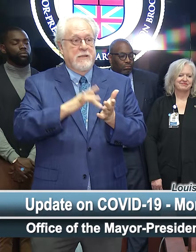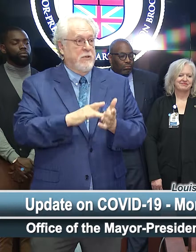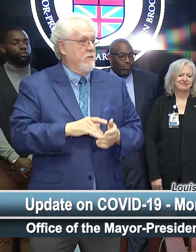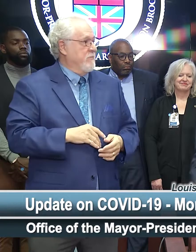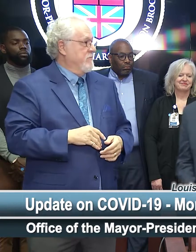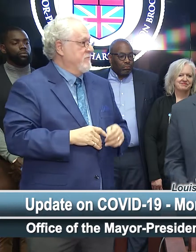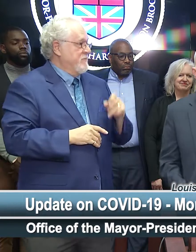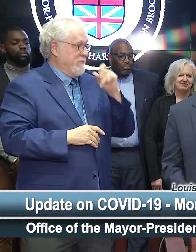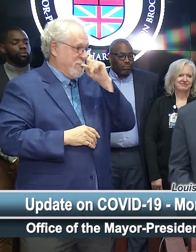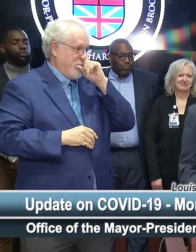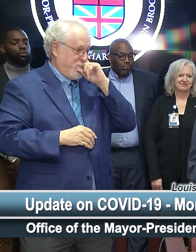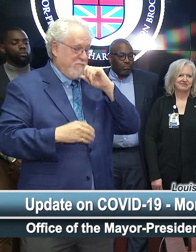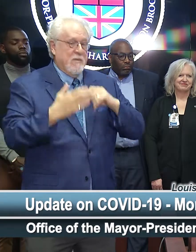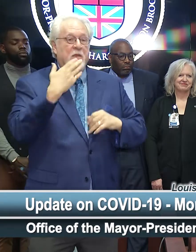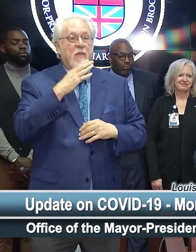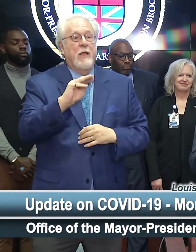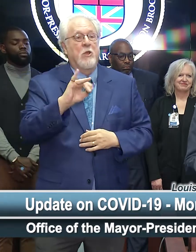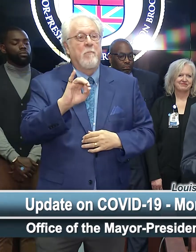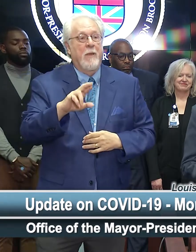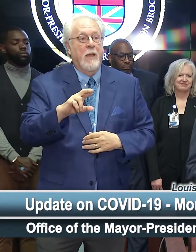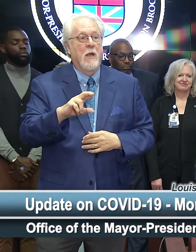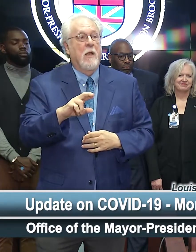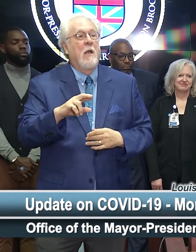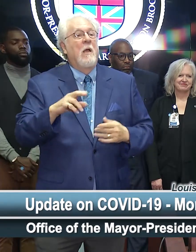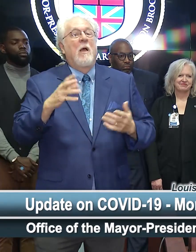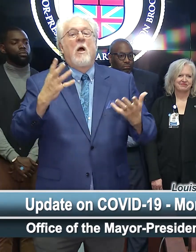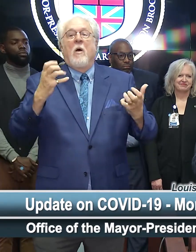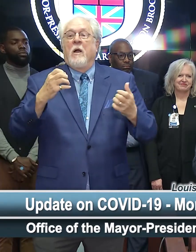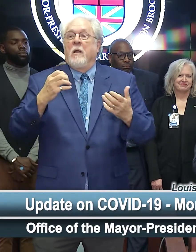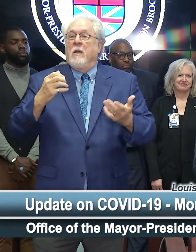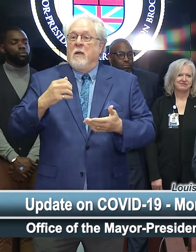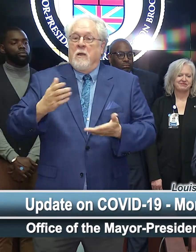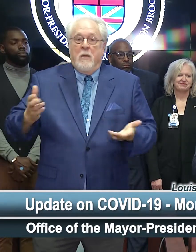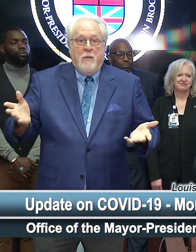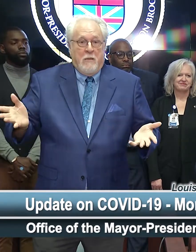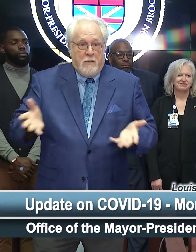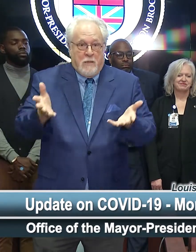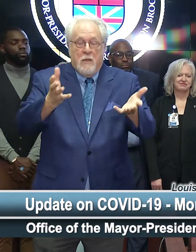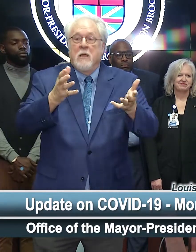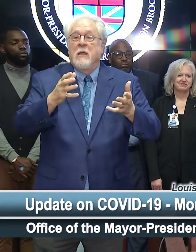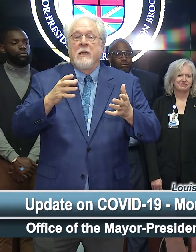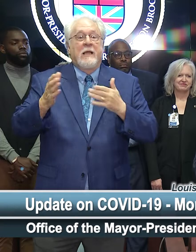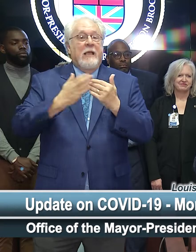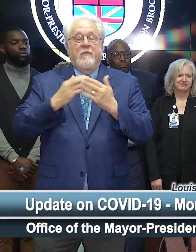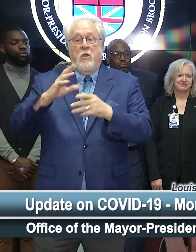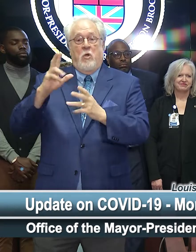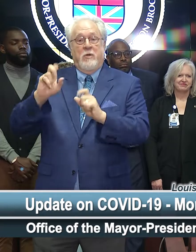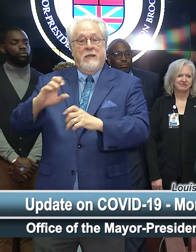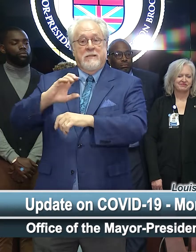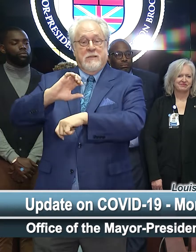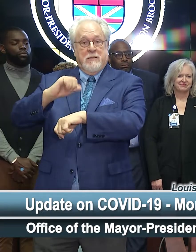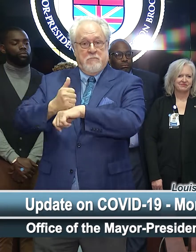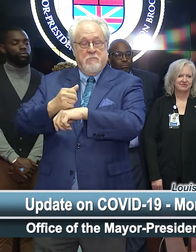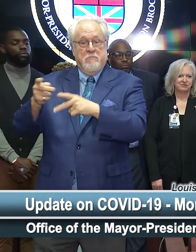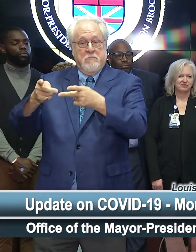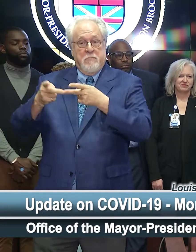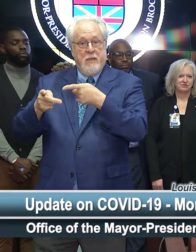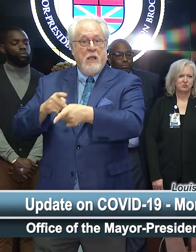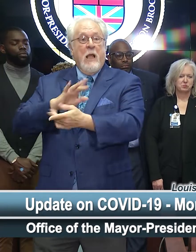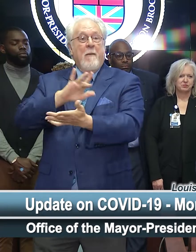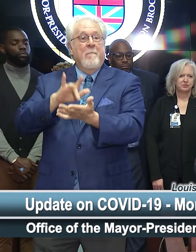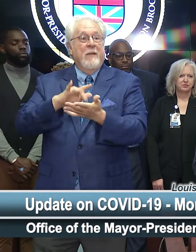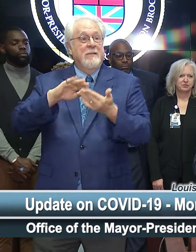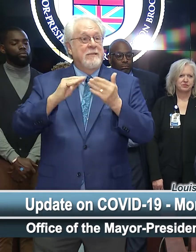Edgardo? Thank you, Mayor. I want to reassure everyone that even though this testing site is located at our